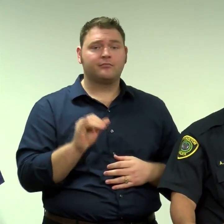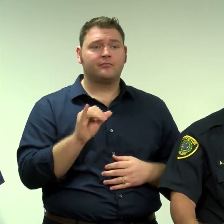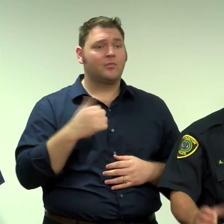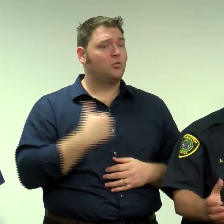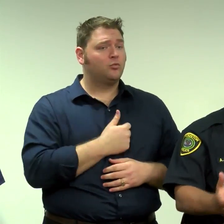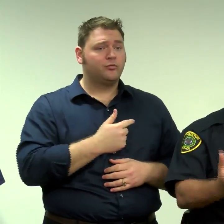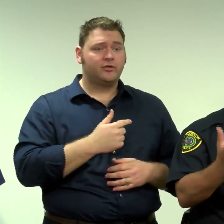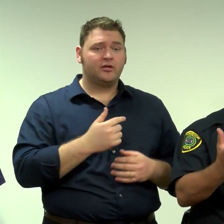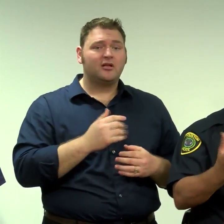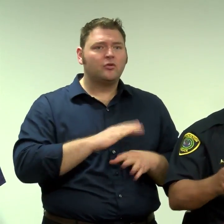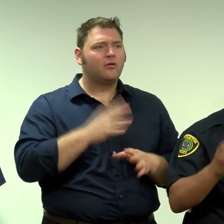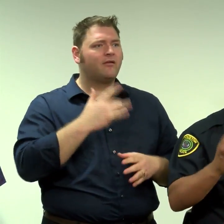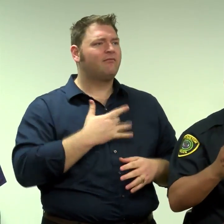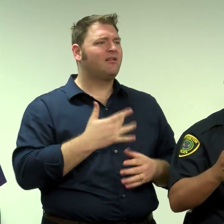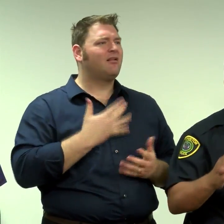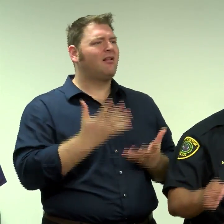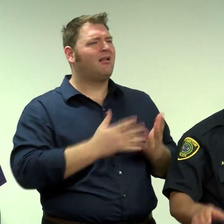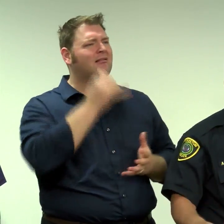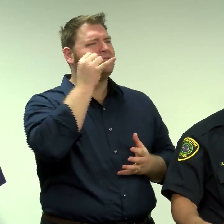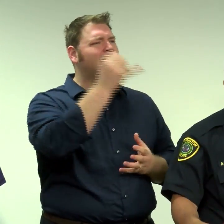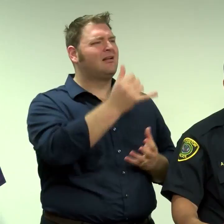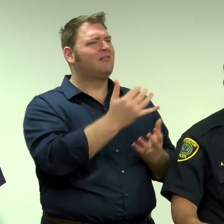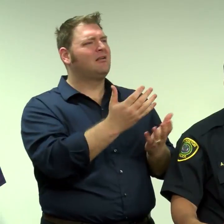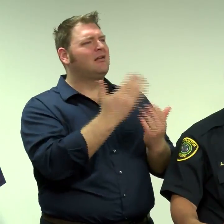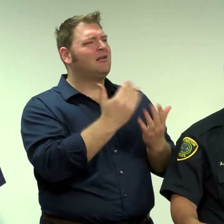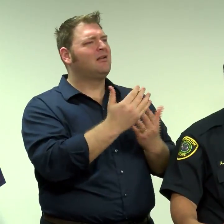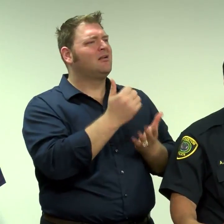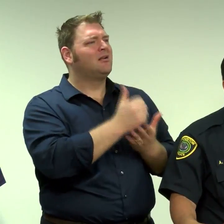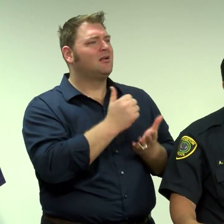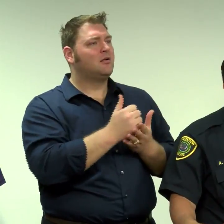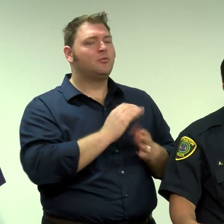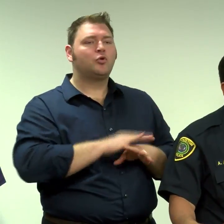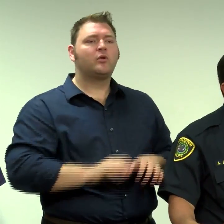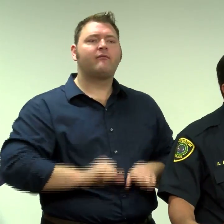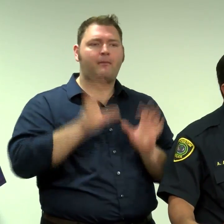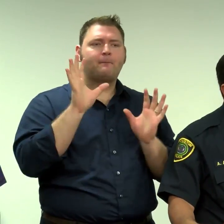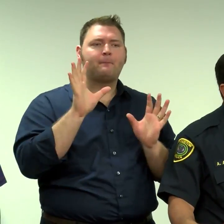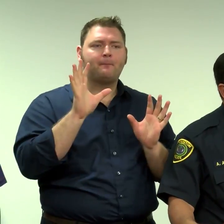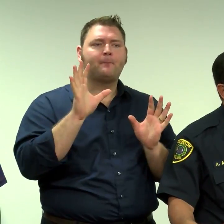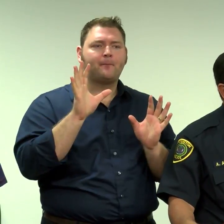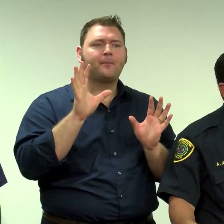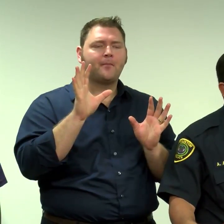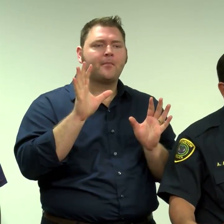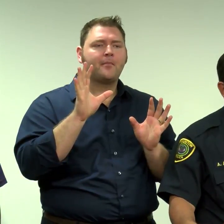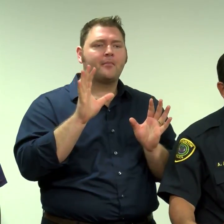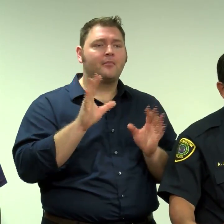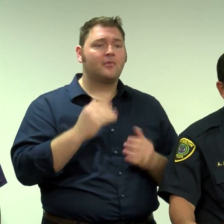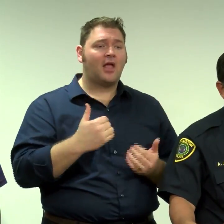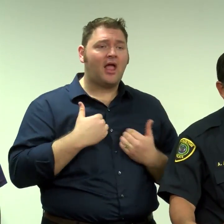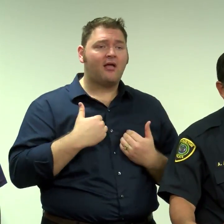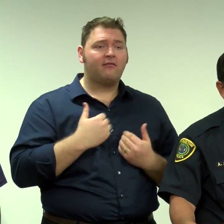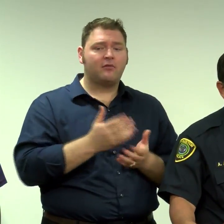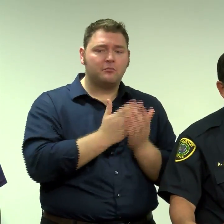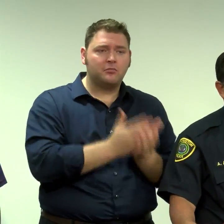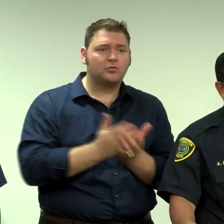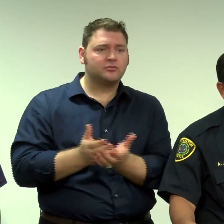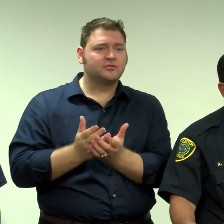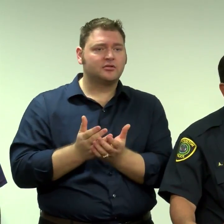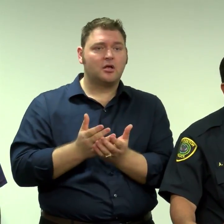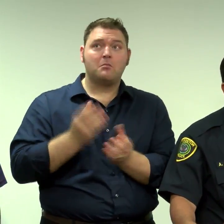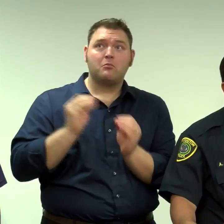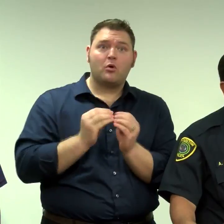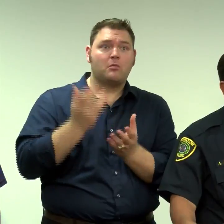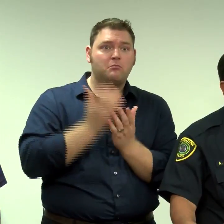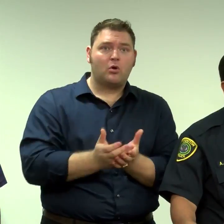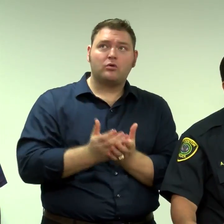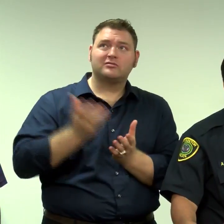give up on us. Seek the higher ground. We will get to you. We have assets. At every passing hour, more boats are getting into the water. Every